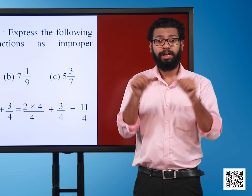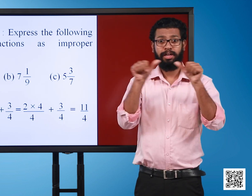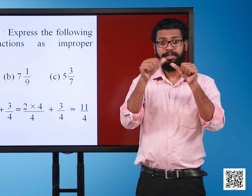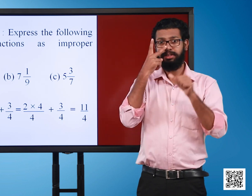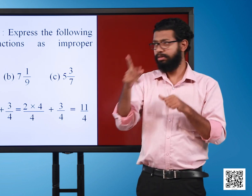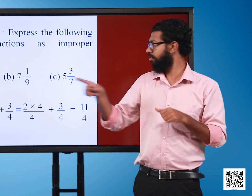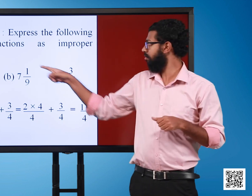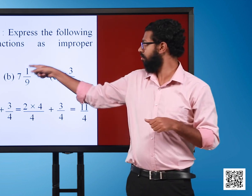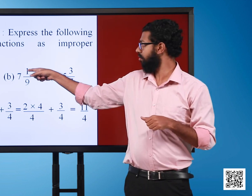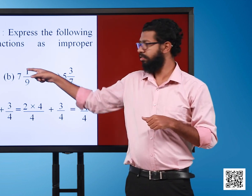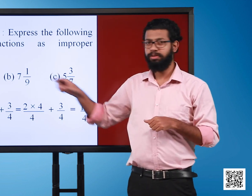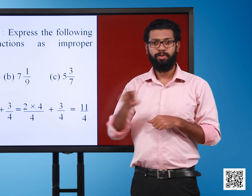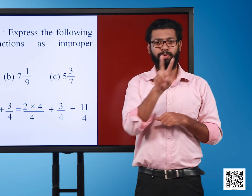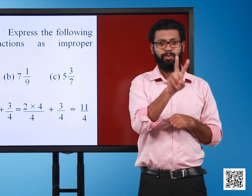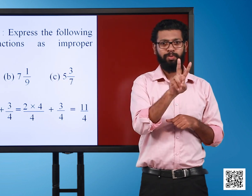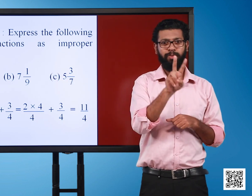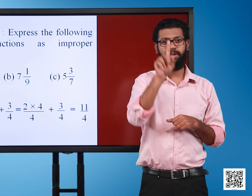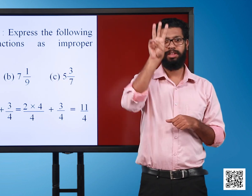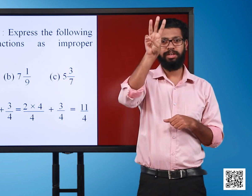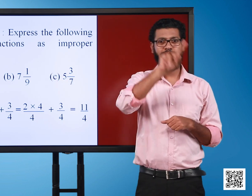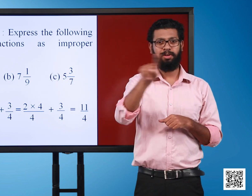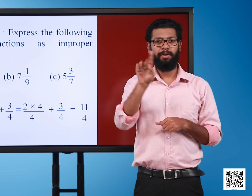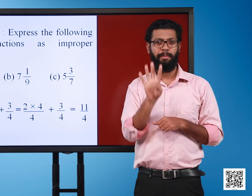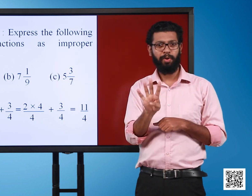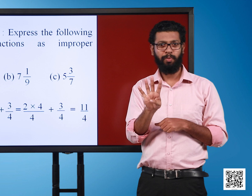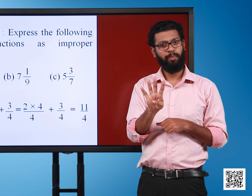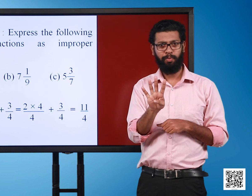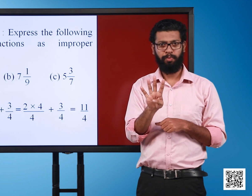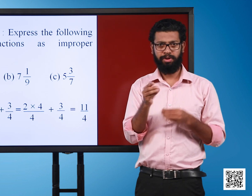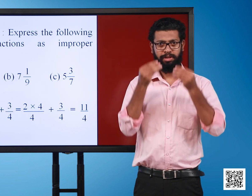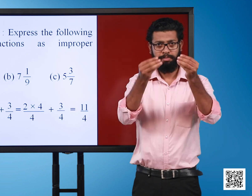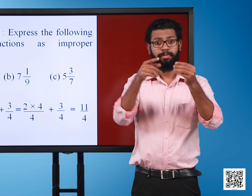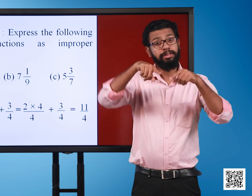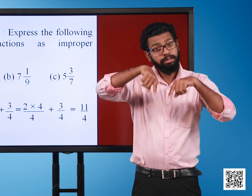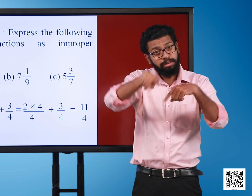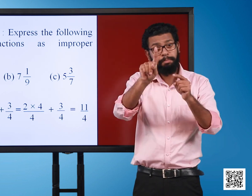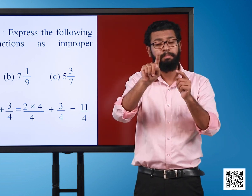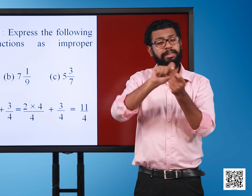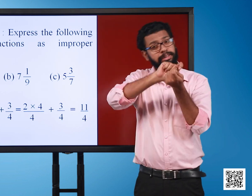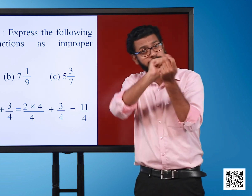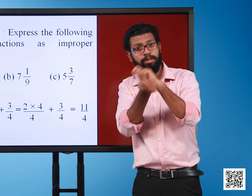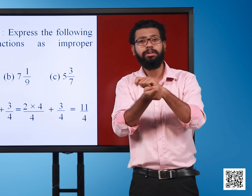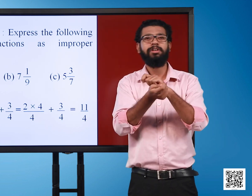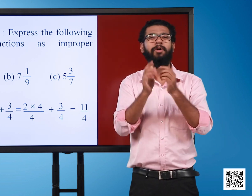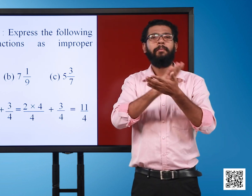A. 2 3 upon 4, B. 7 1 upon 9, C. 5 3 upon